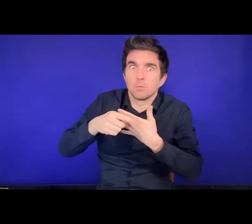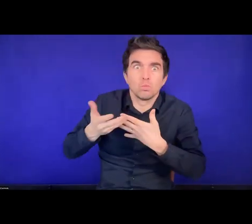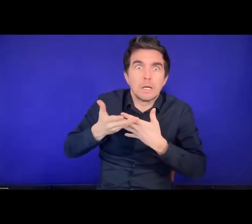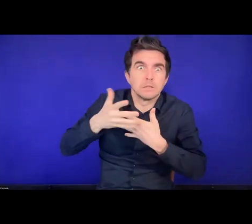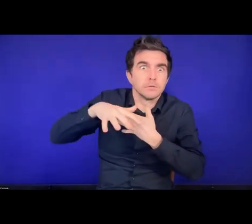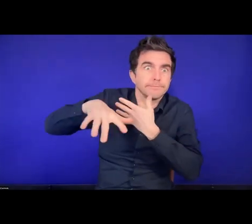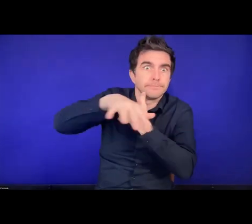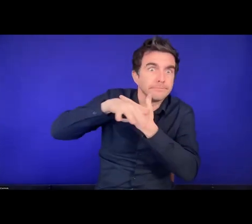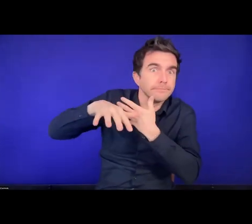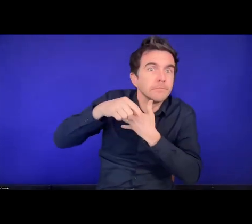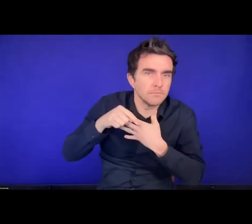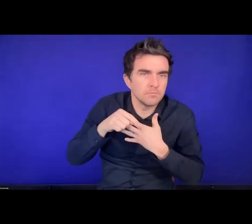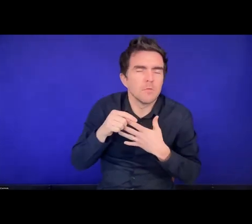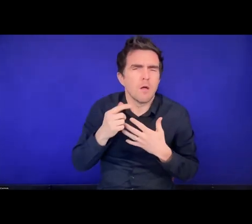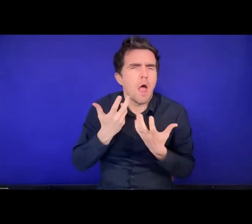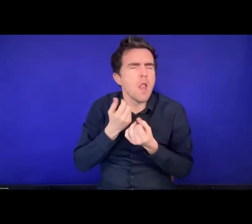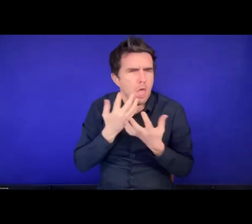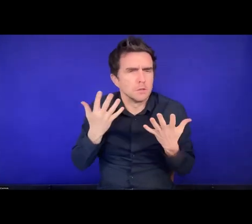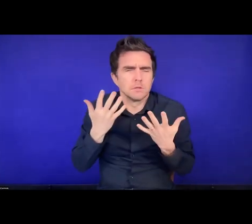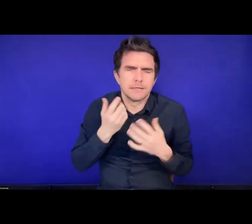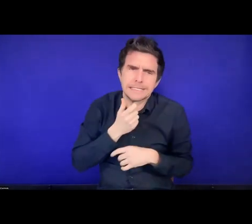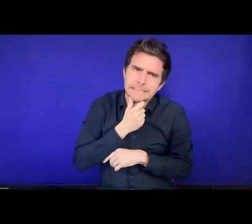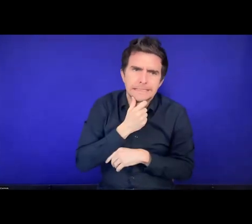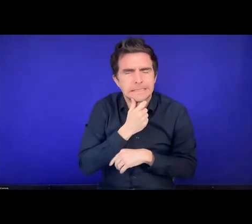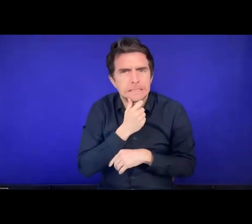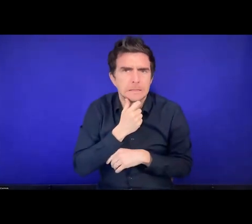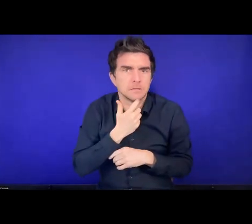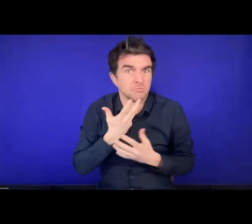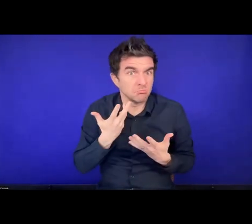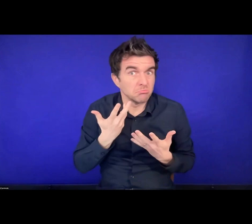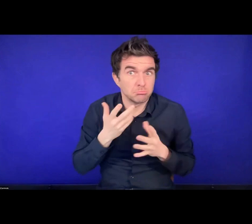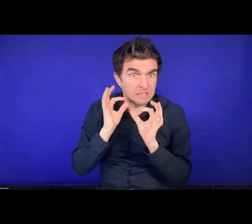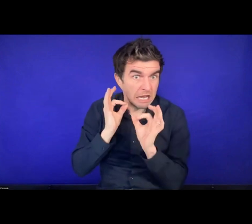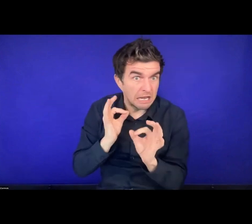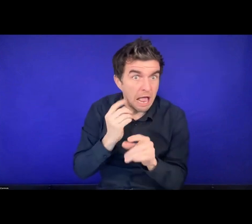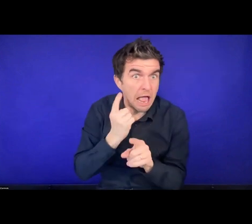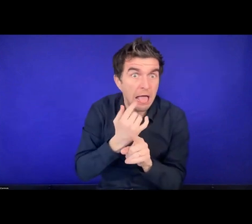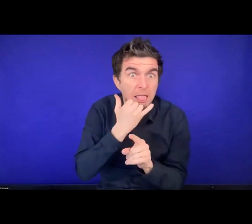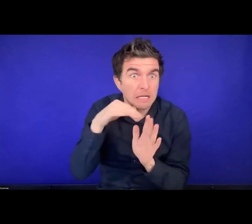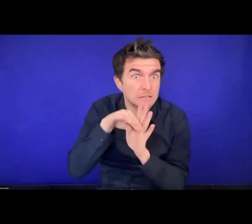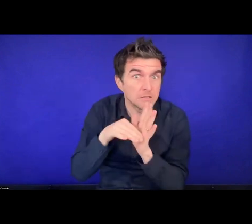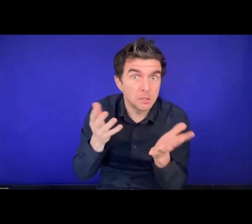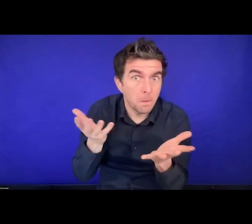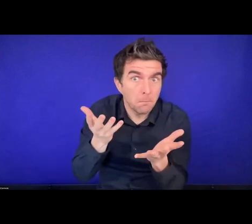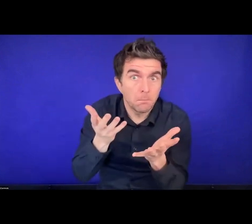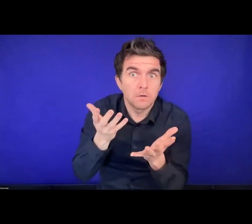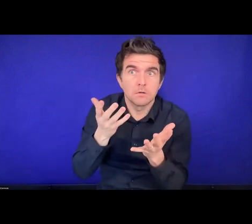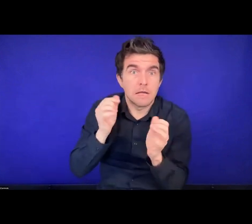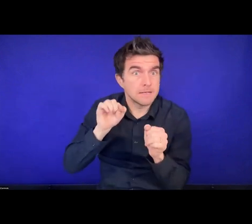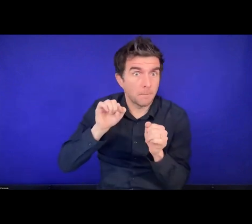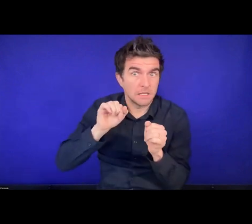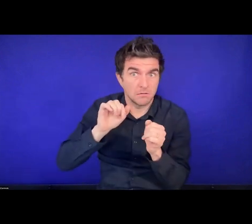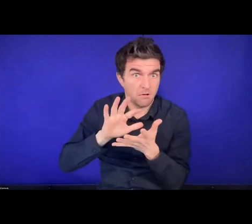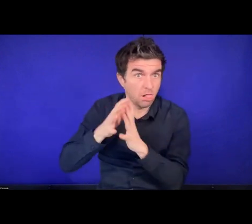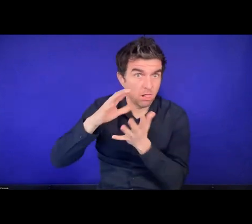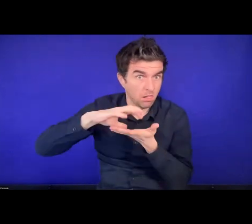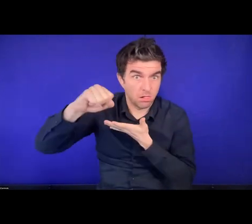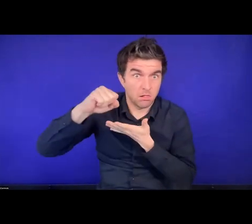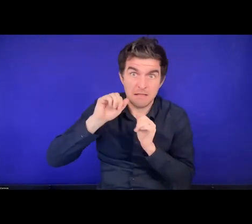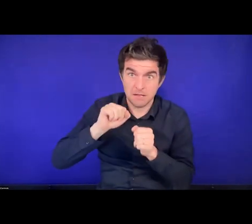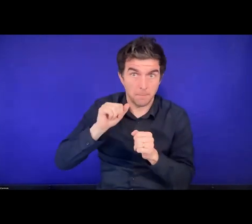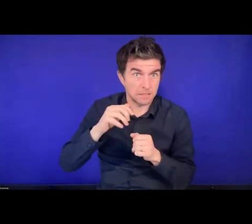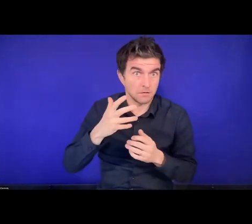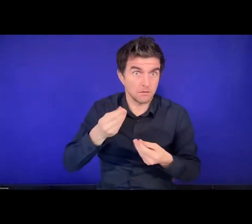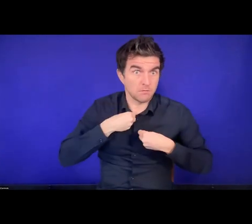disproportionately impact multiply marginalized communities. And that's really concerning. So yeah, there's a lot of cool stuff about